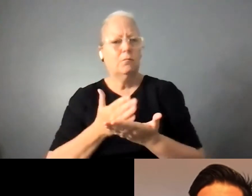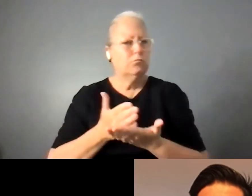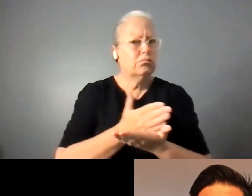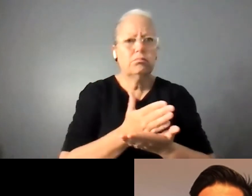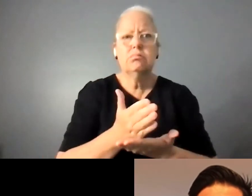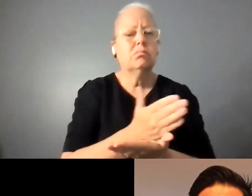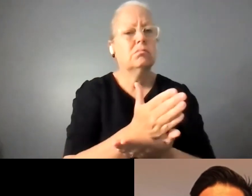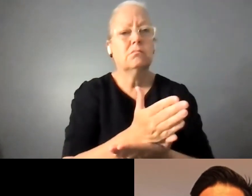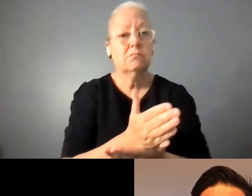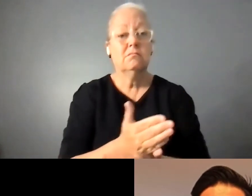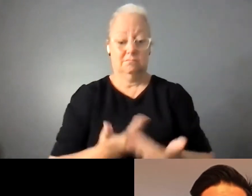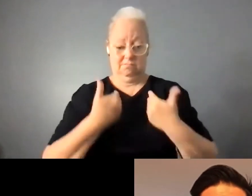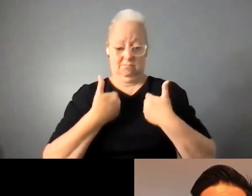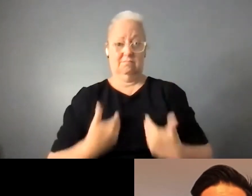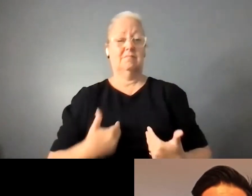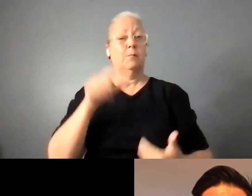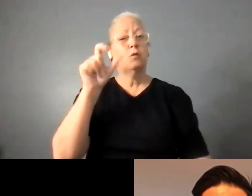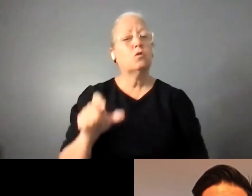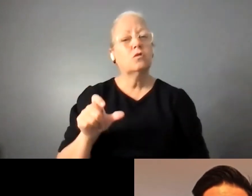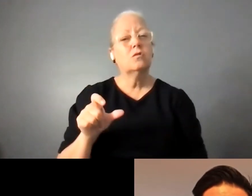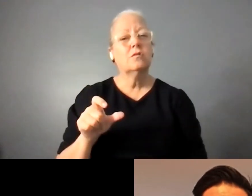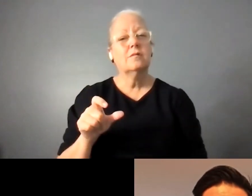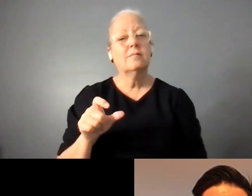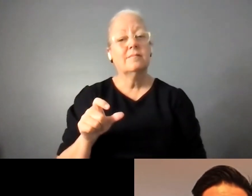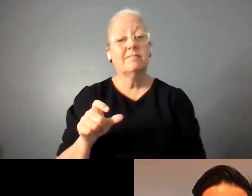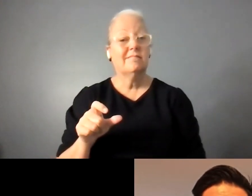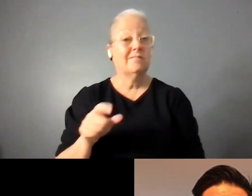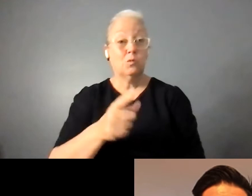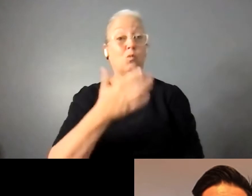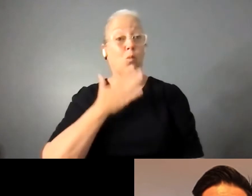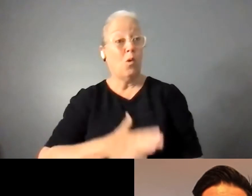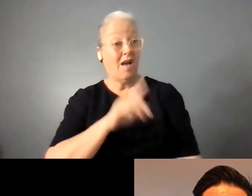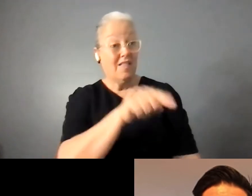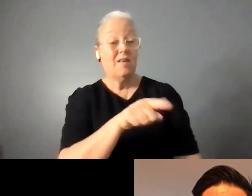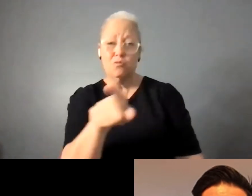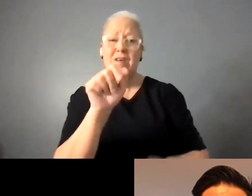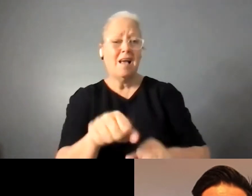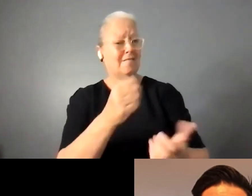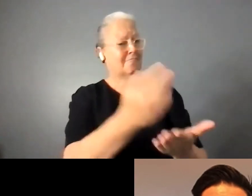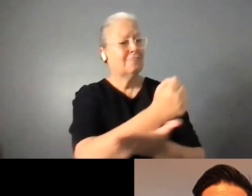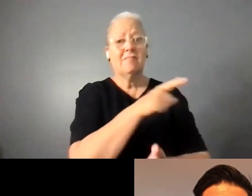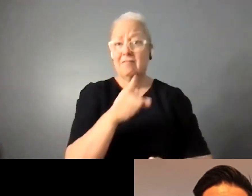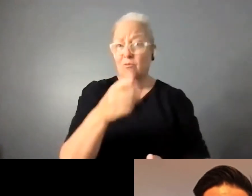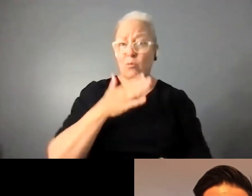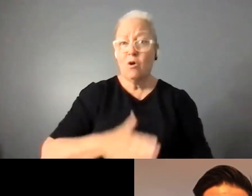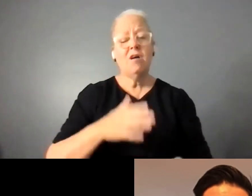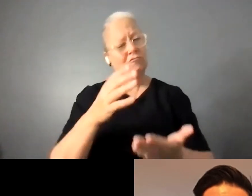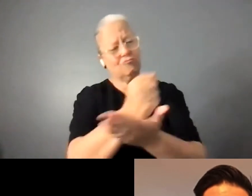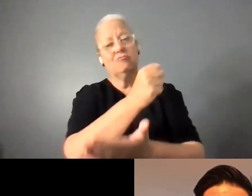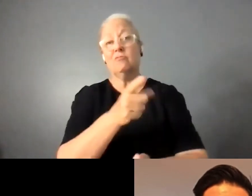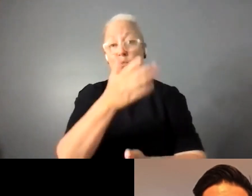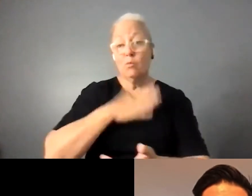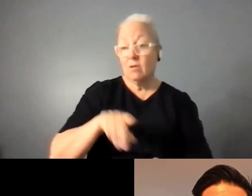human being we can be anything and we're capable of anything, because the mind is a very